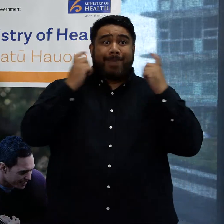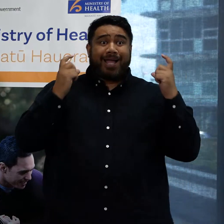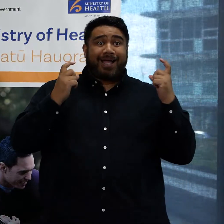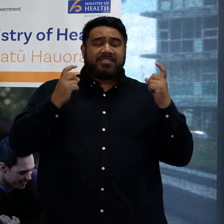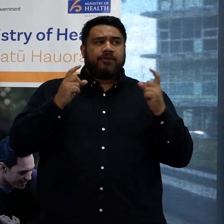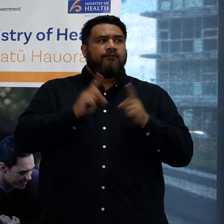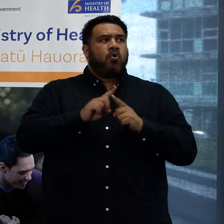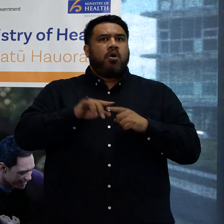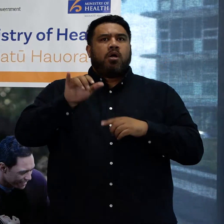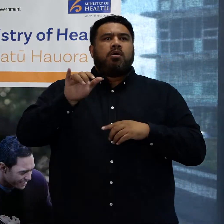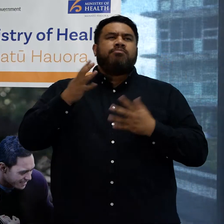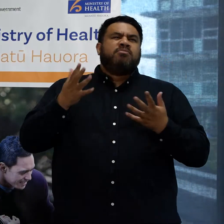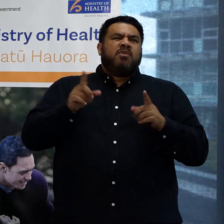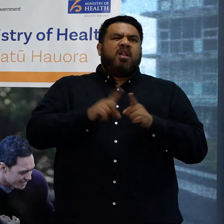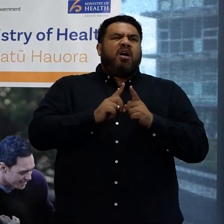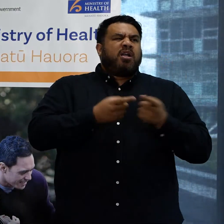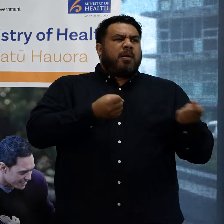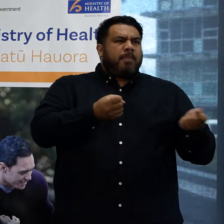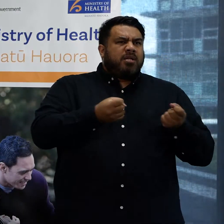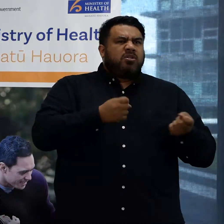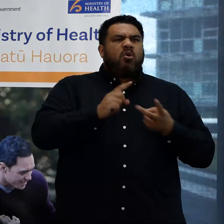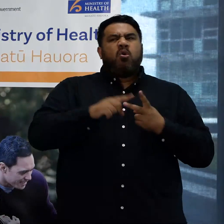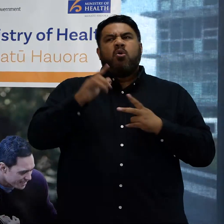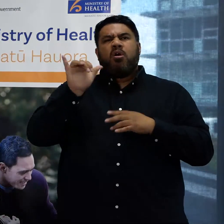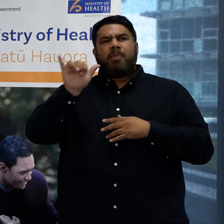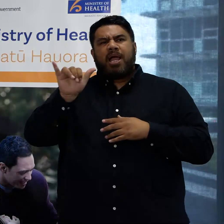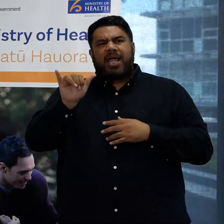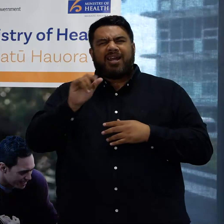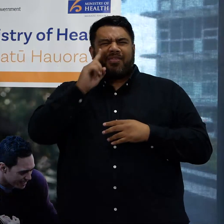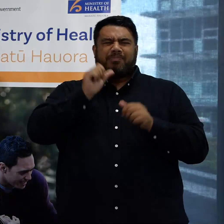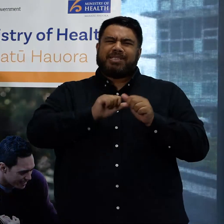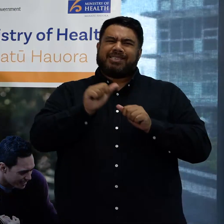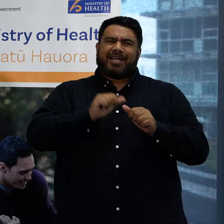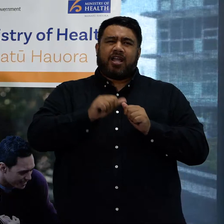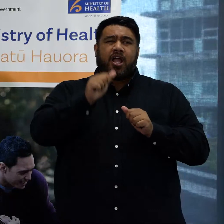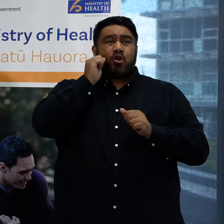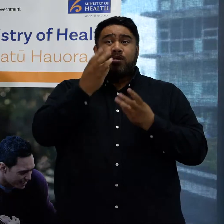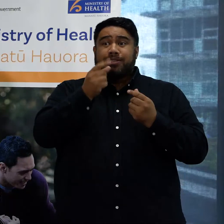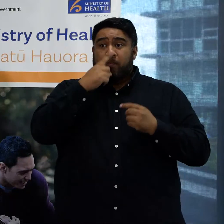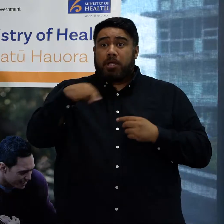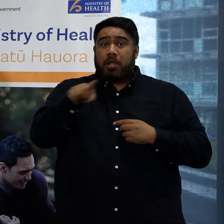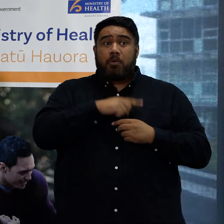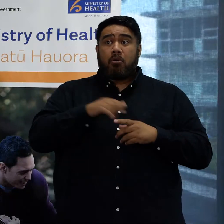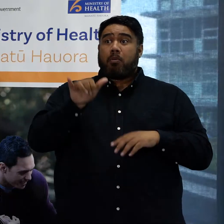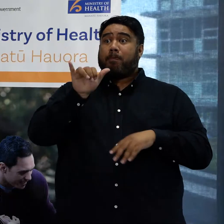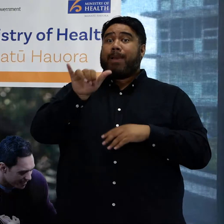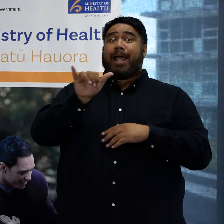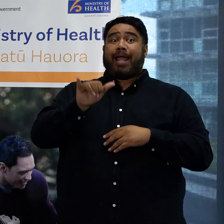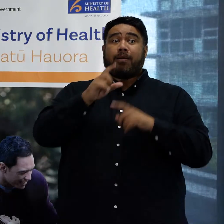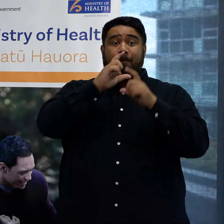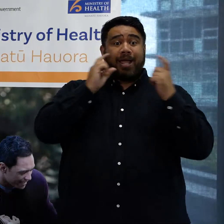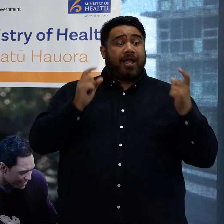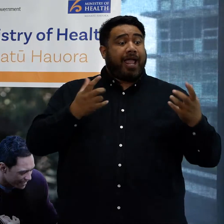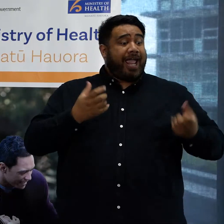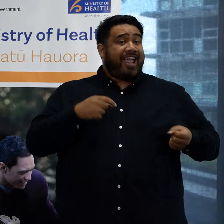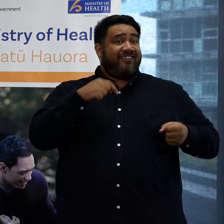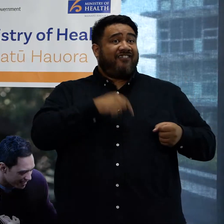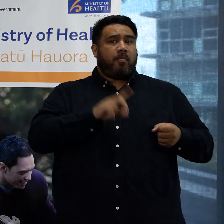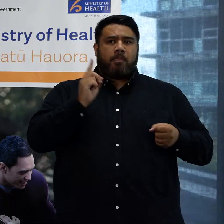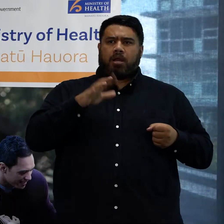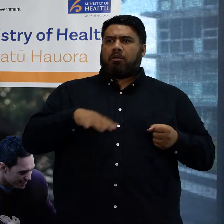public transport and on flights. I know of people who have gone on flights with the intention of using a mask, but